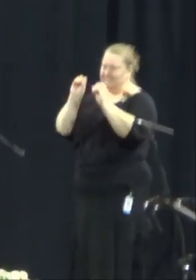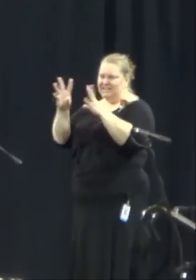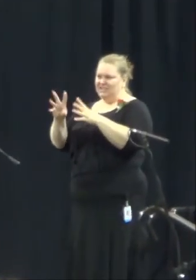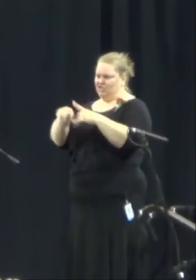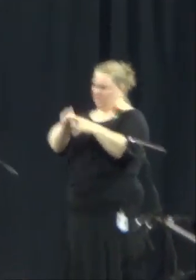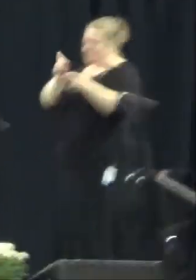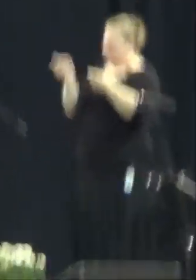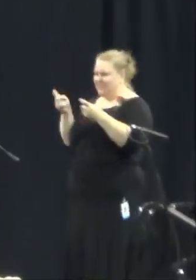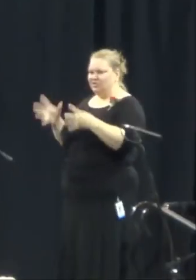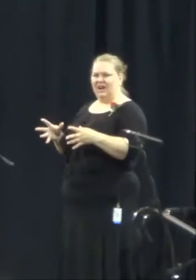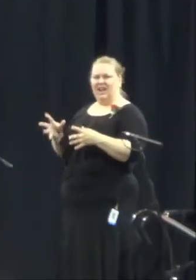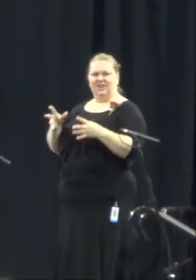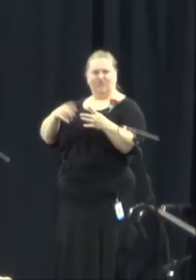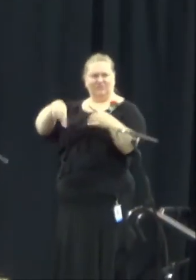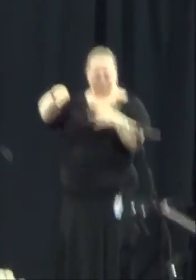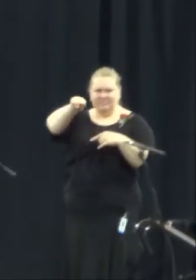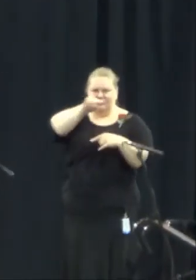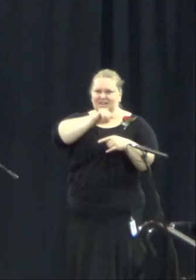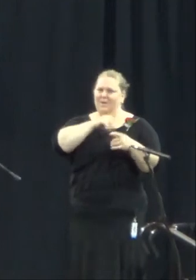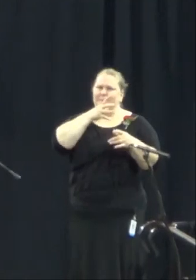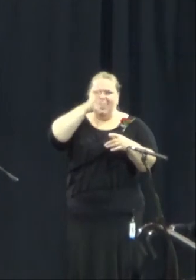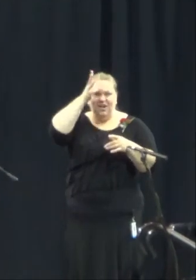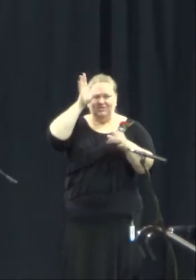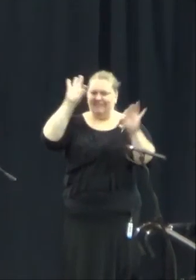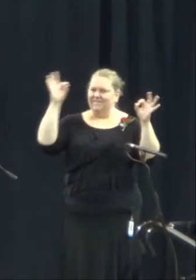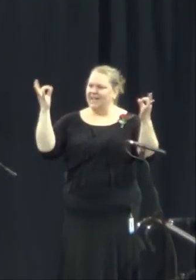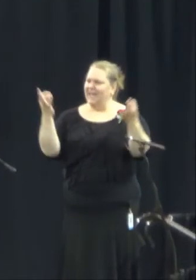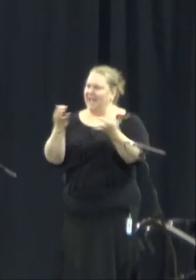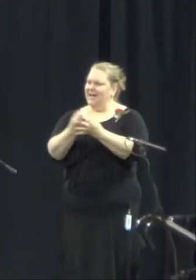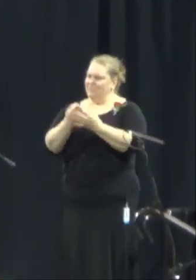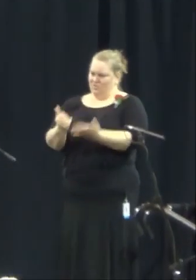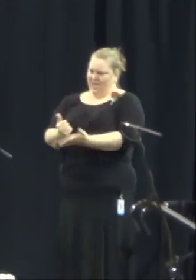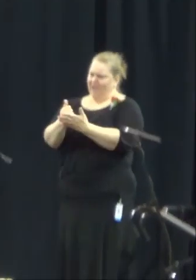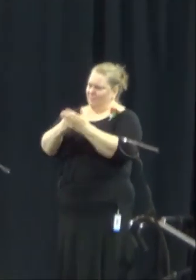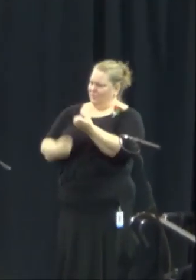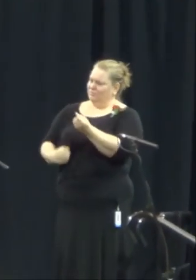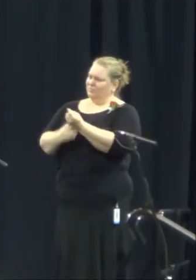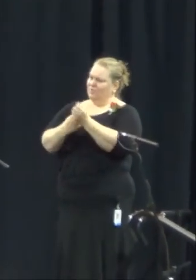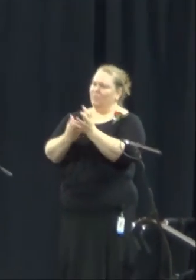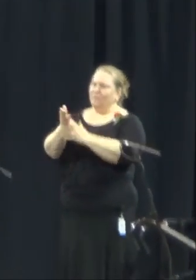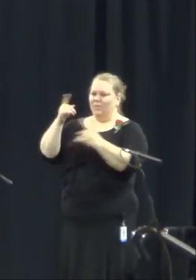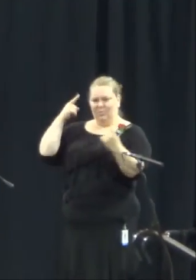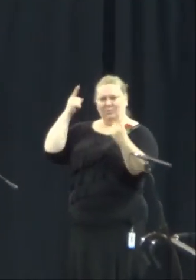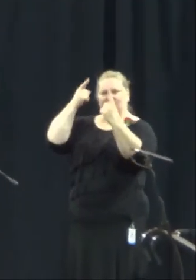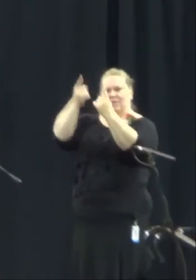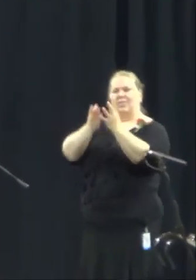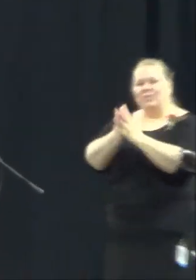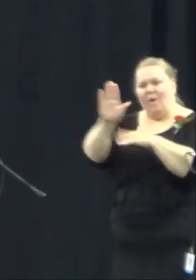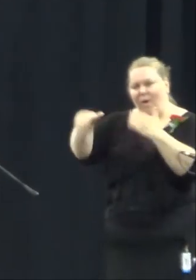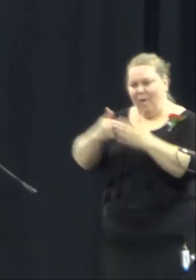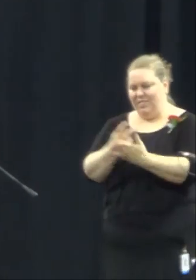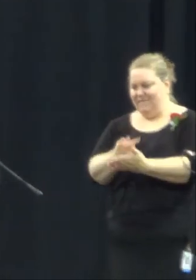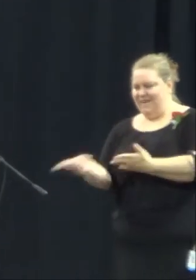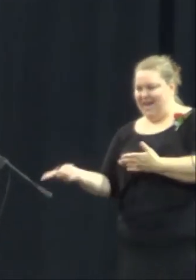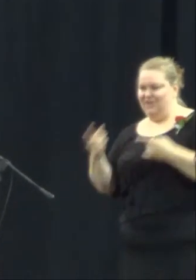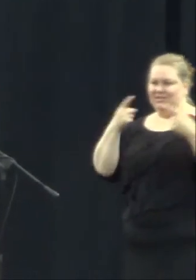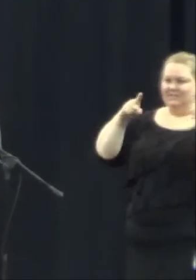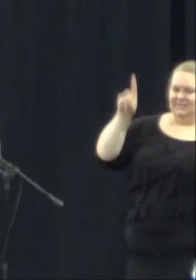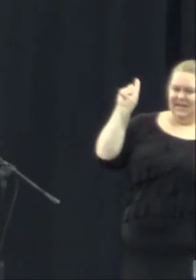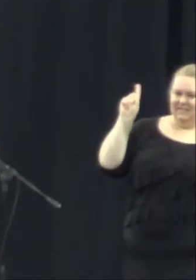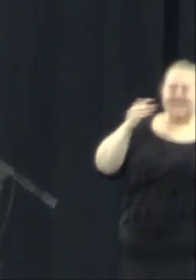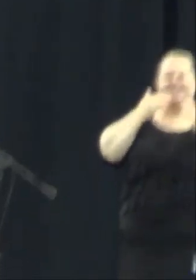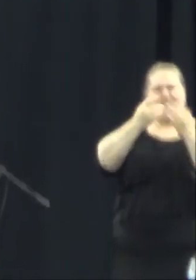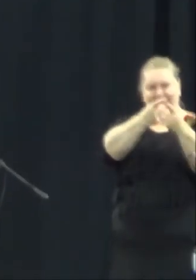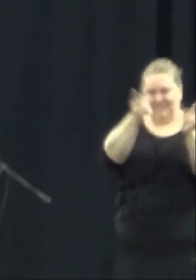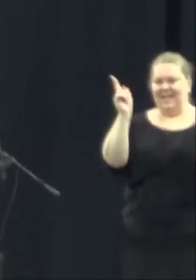school staff who helped you reach this goal, and your parents and family who stood beside you through every triumph and defeat. Remember to say thanks to all of them